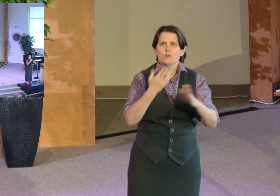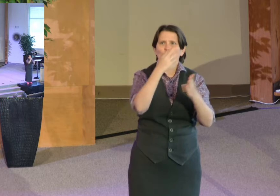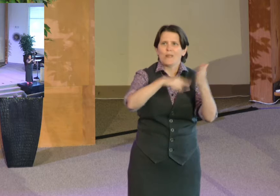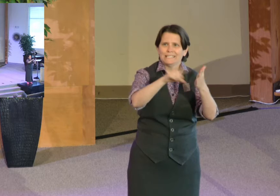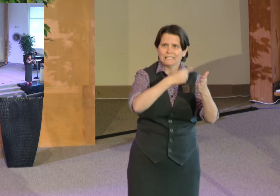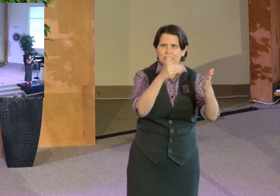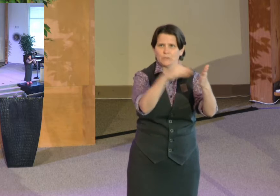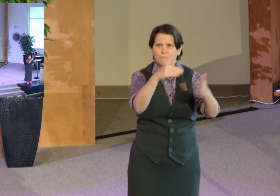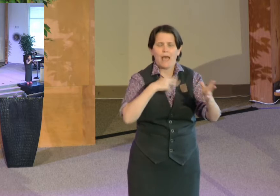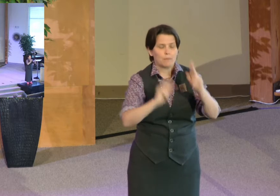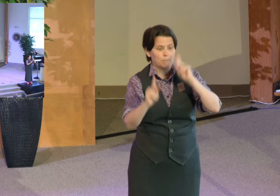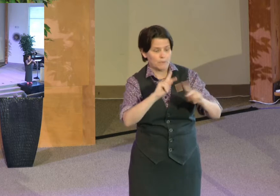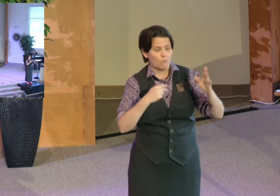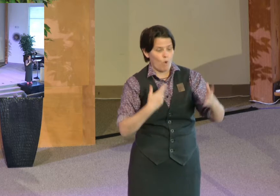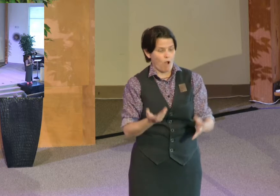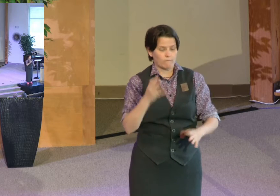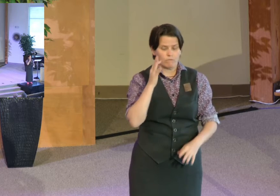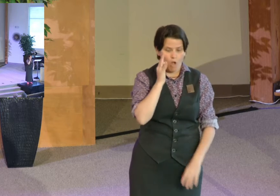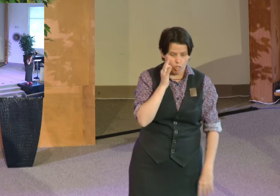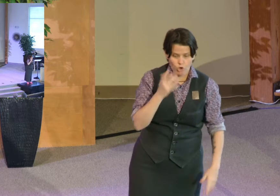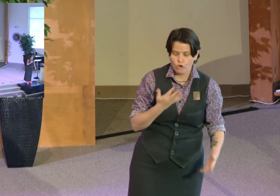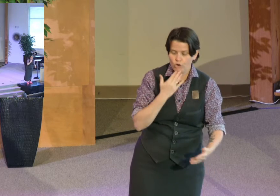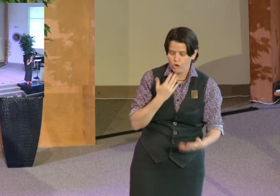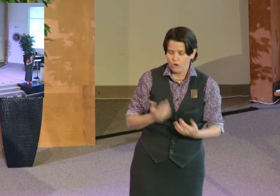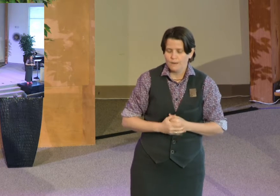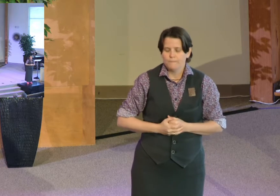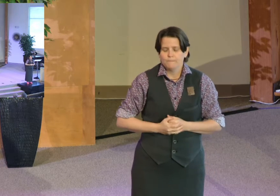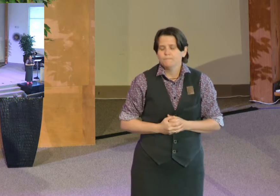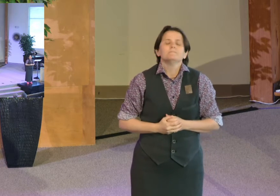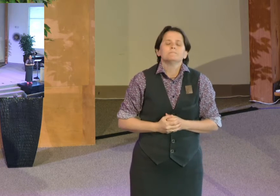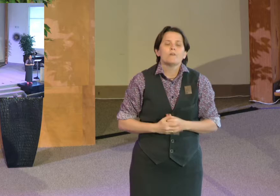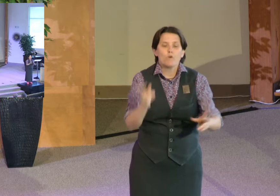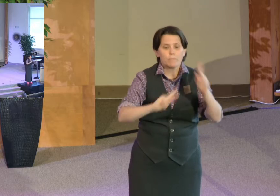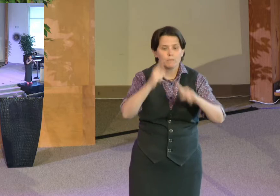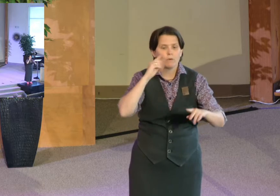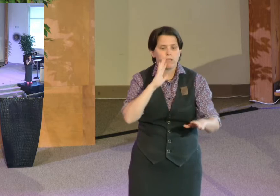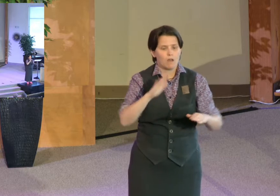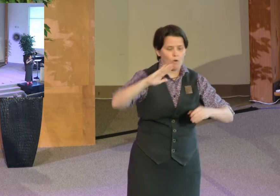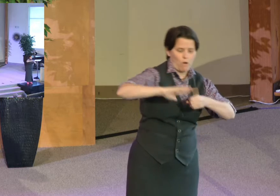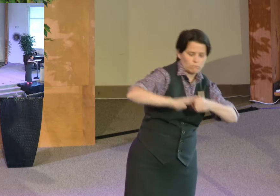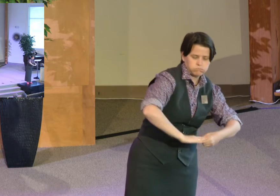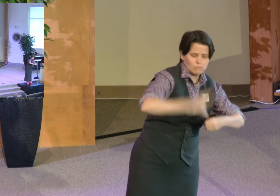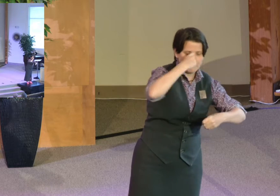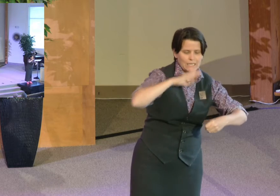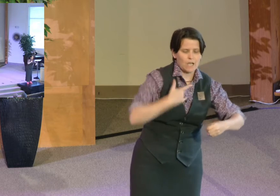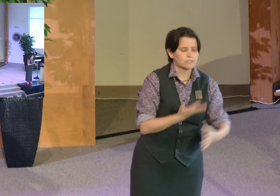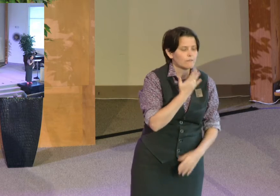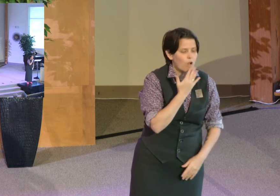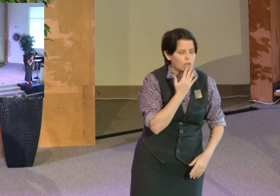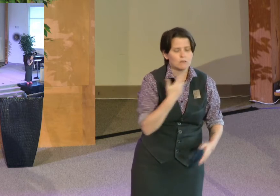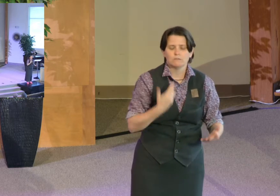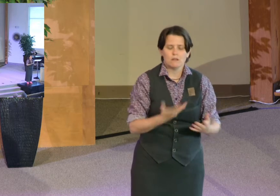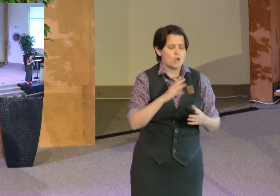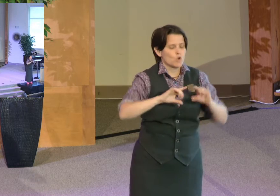inclusion for people who are marginalized because of color. No individual or group should be made to live in fear or excluded